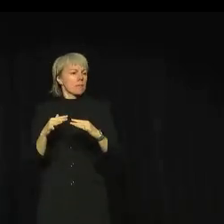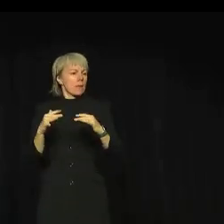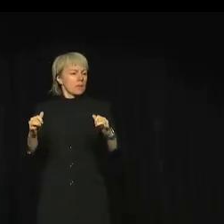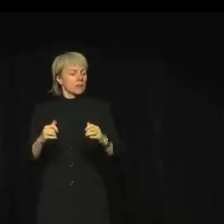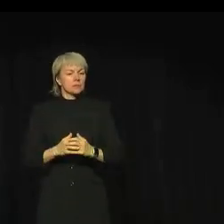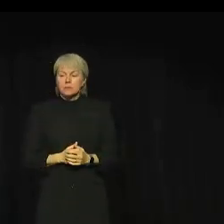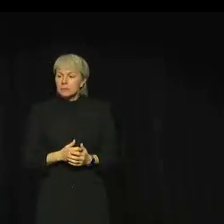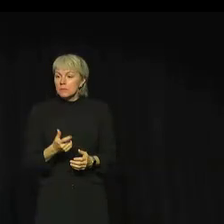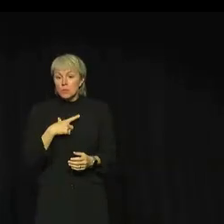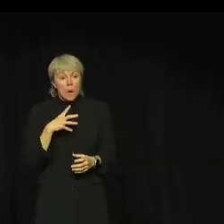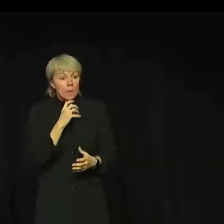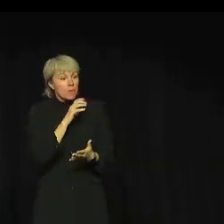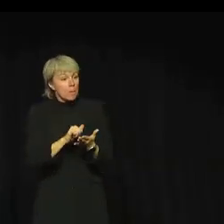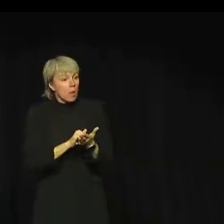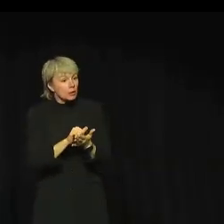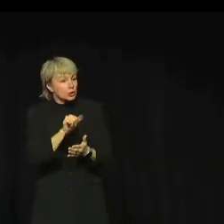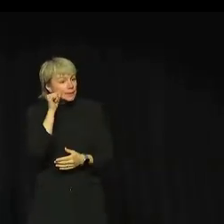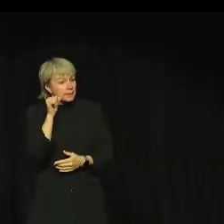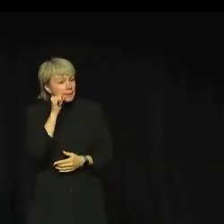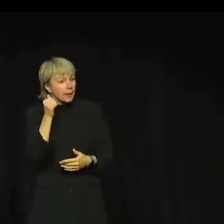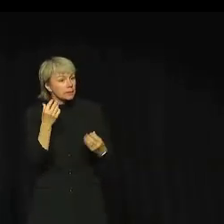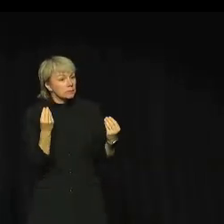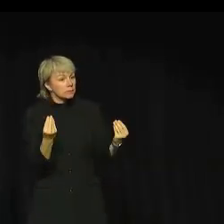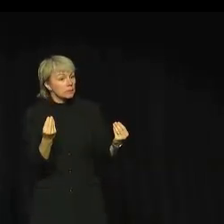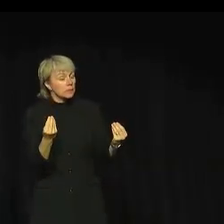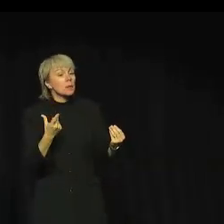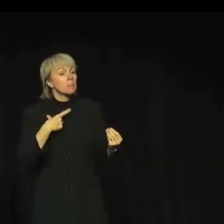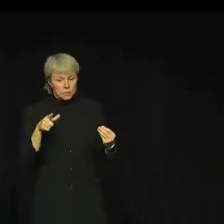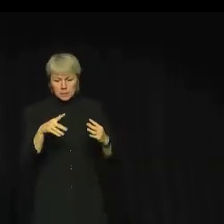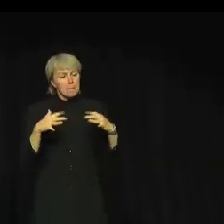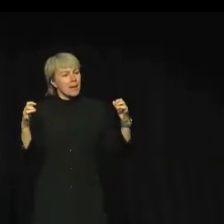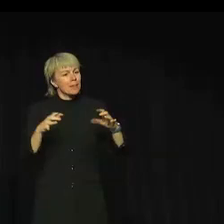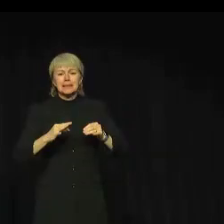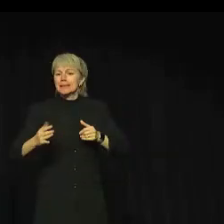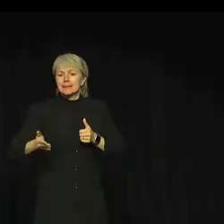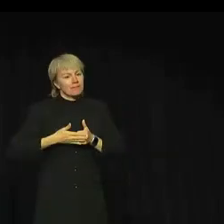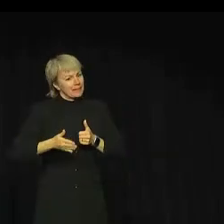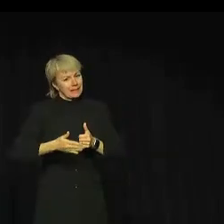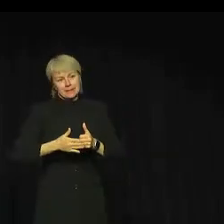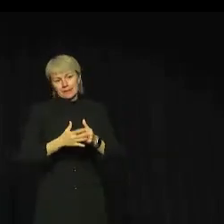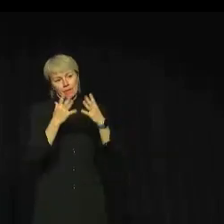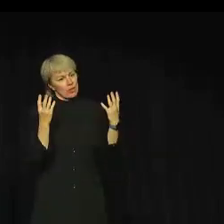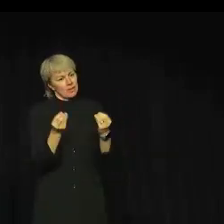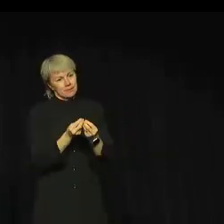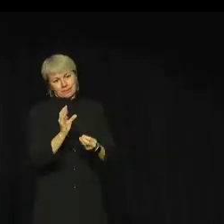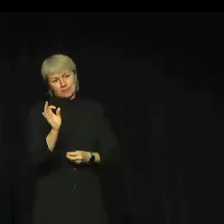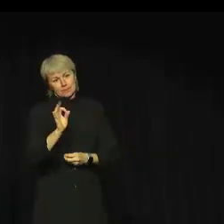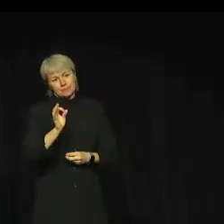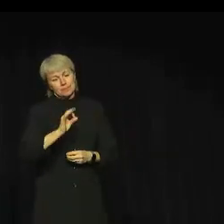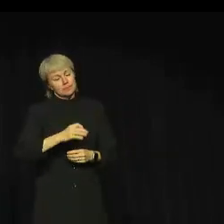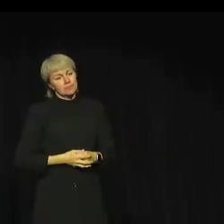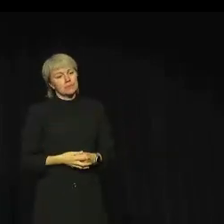apology yesterday? We had the apology because Parliament doesn't fix all things up.